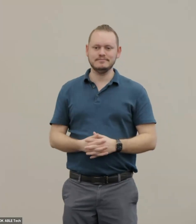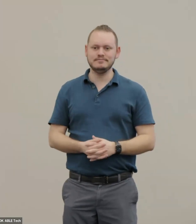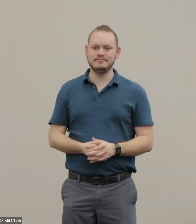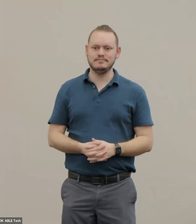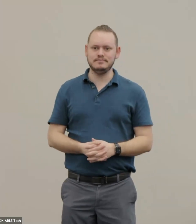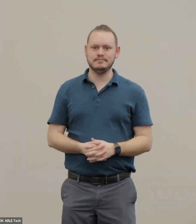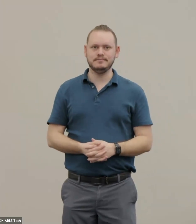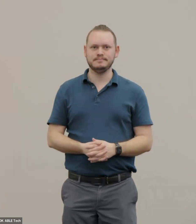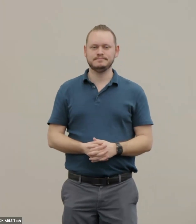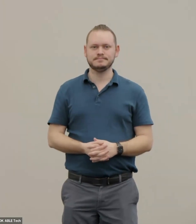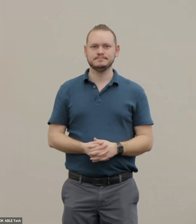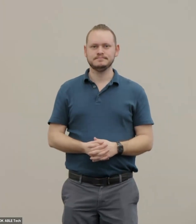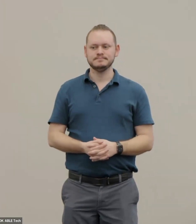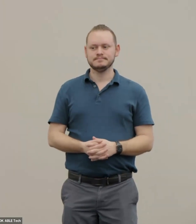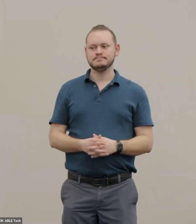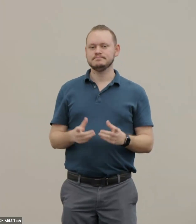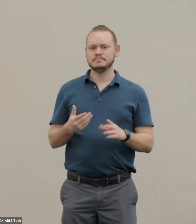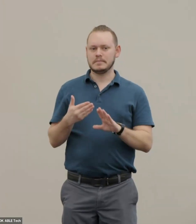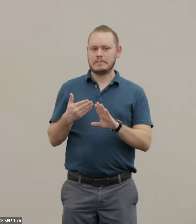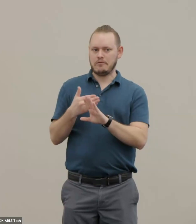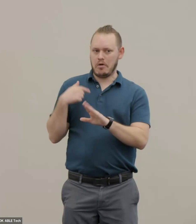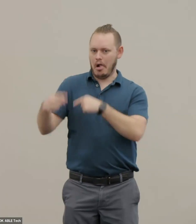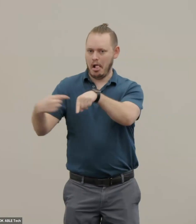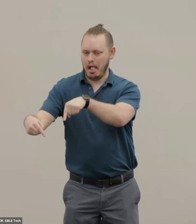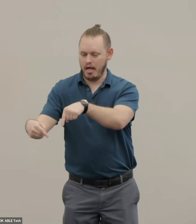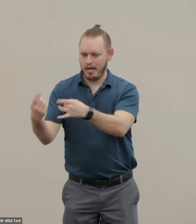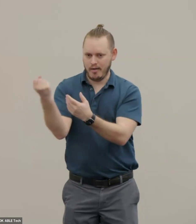to do, before I go too far,